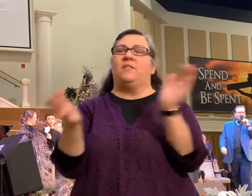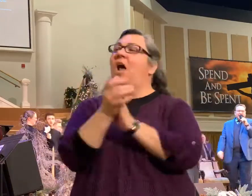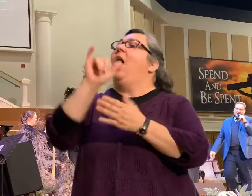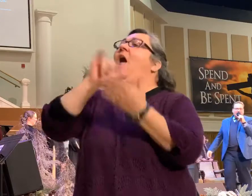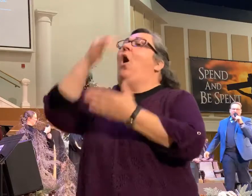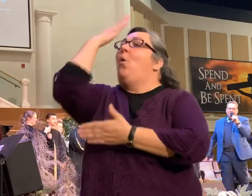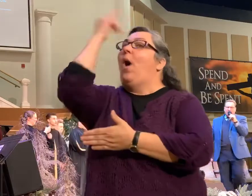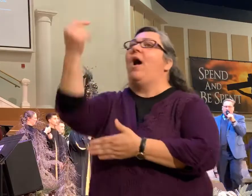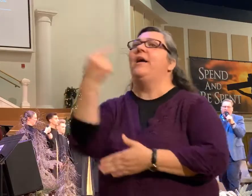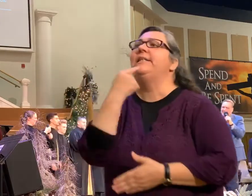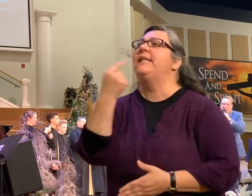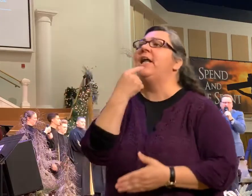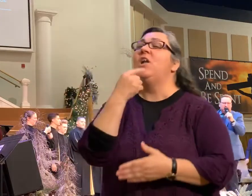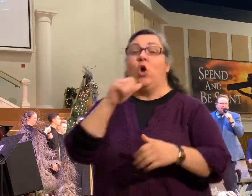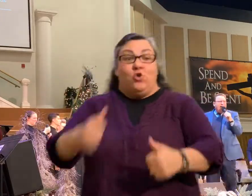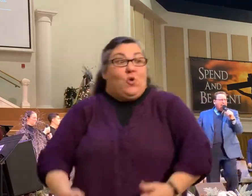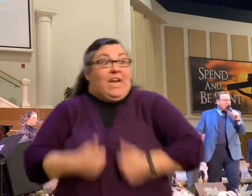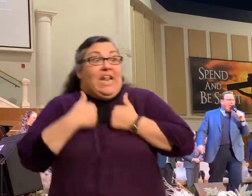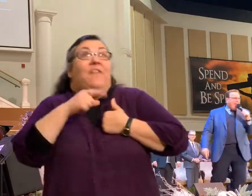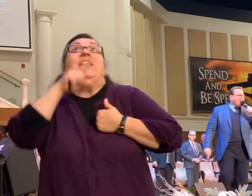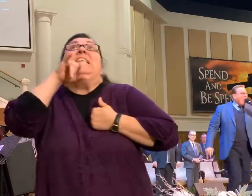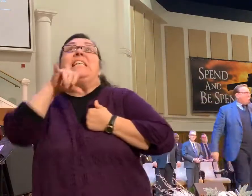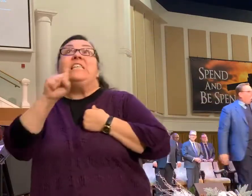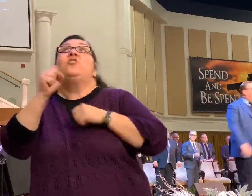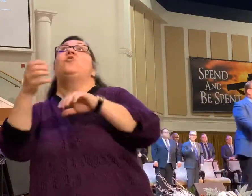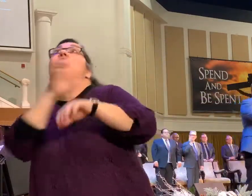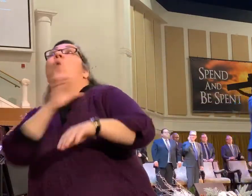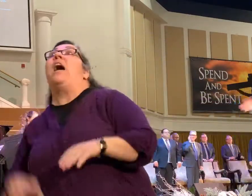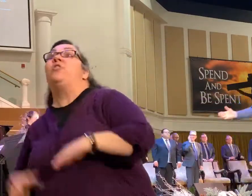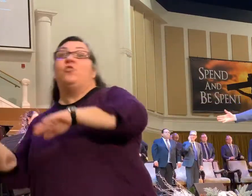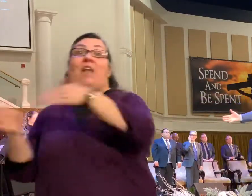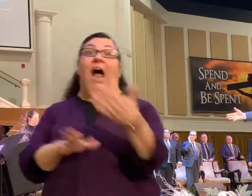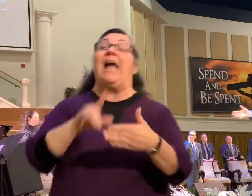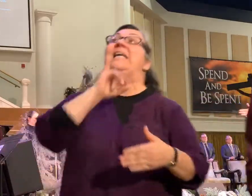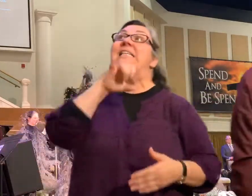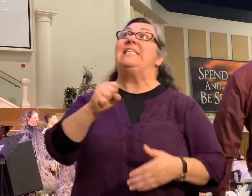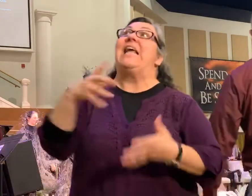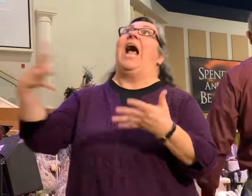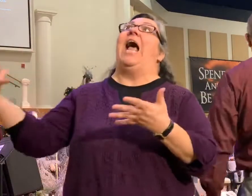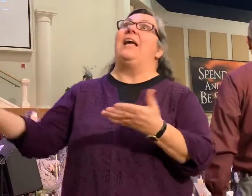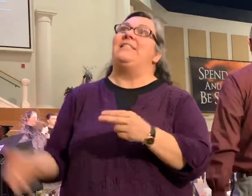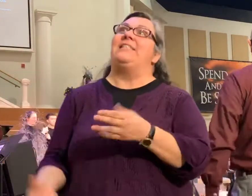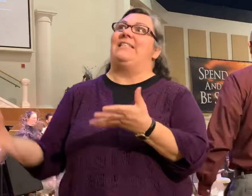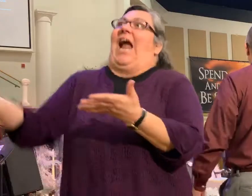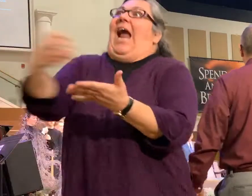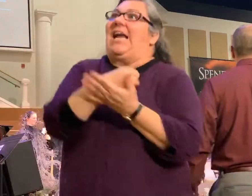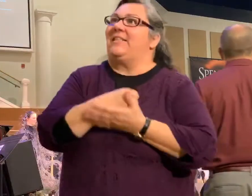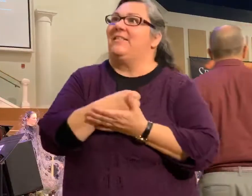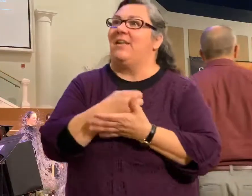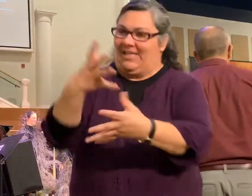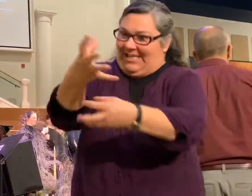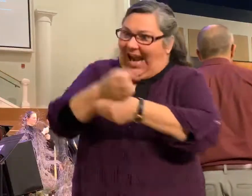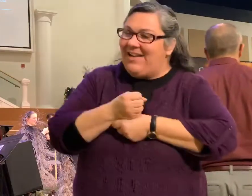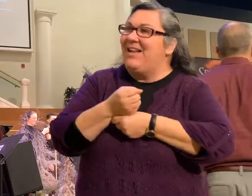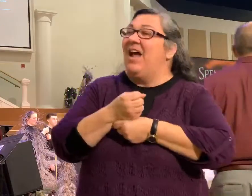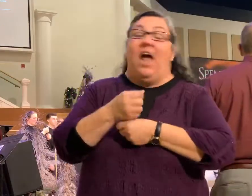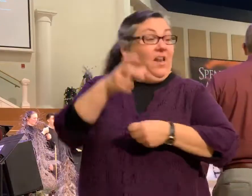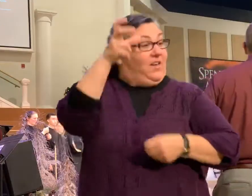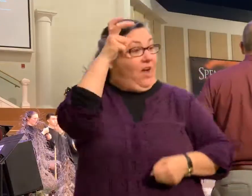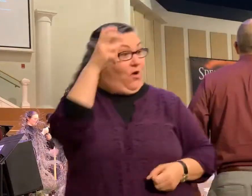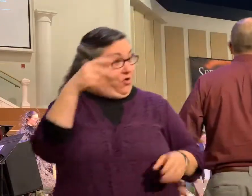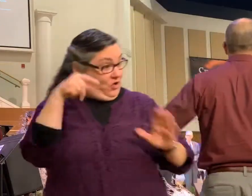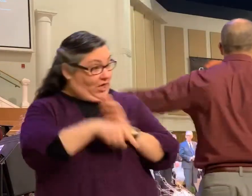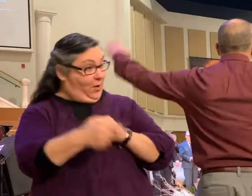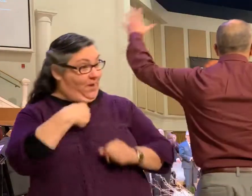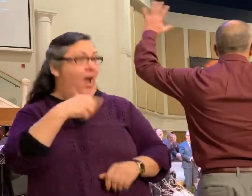That's why he said to live is Christ, to die is gain. Devil, you can't do anything, because if you kill me, I just get to